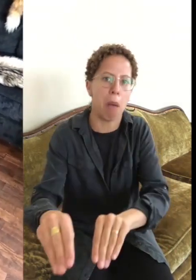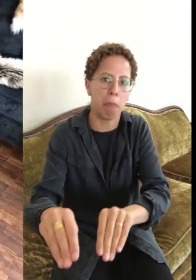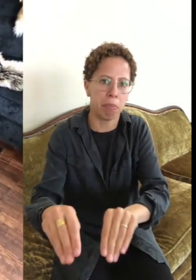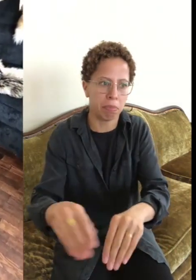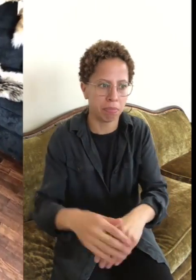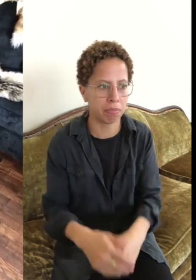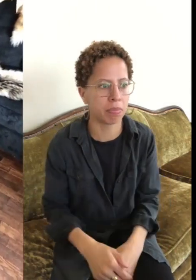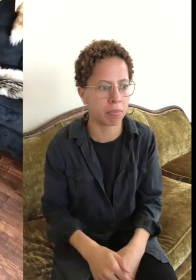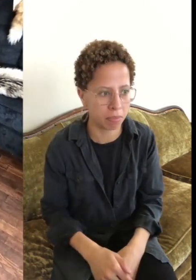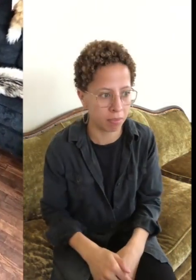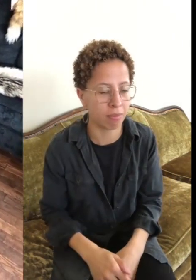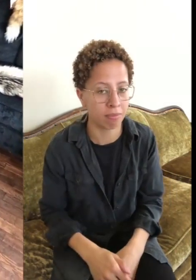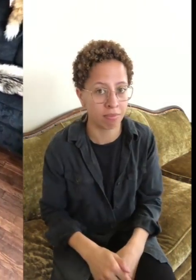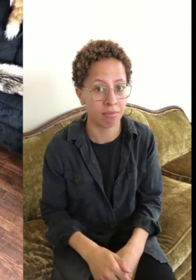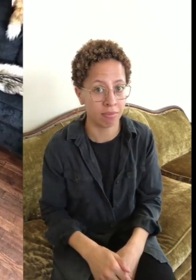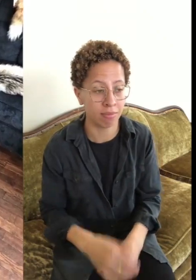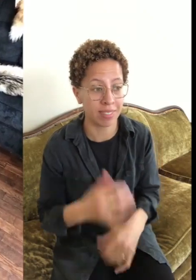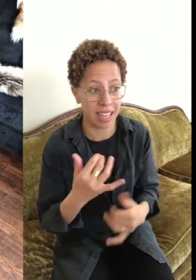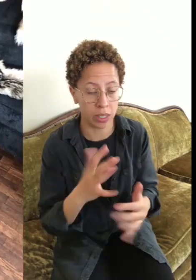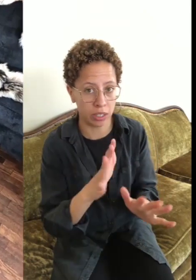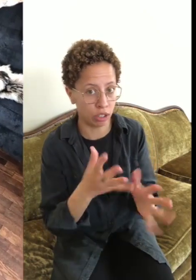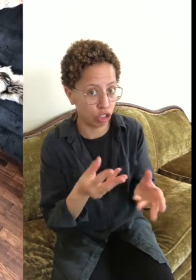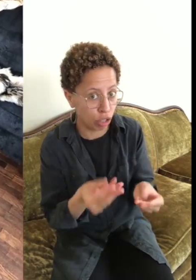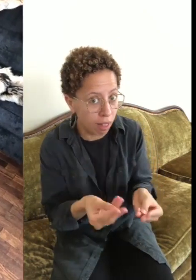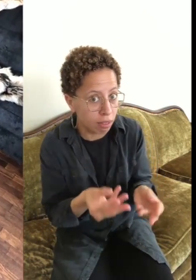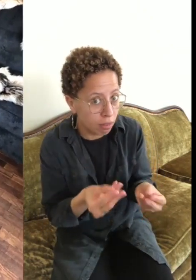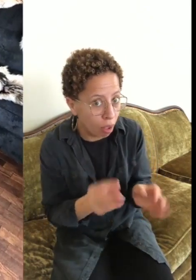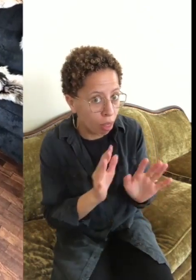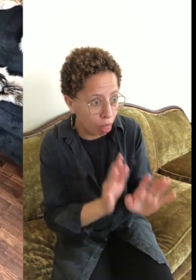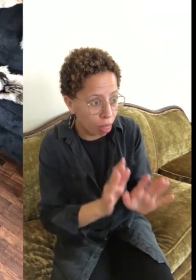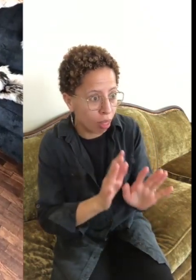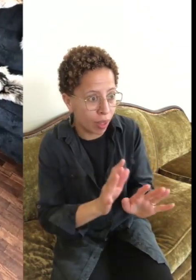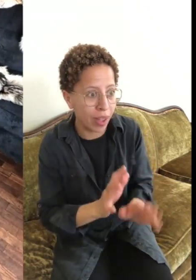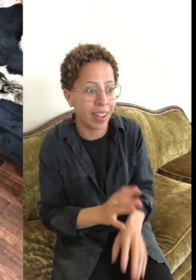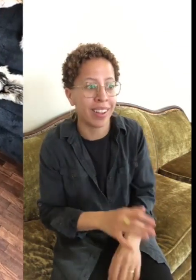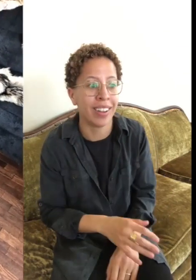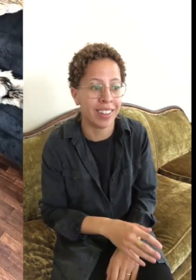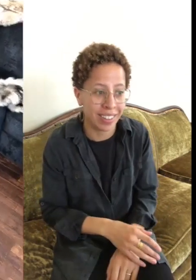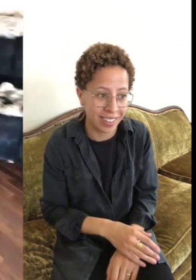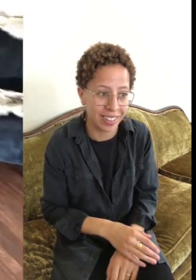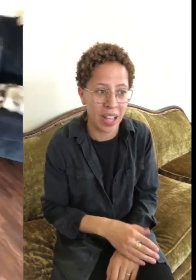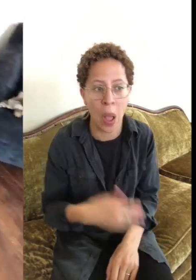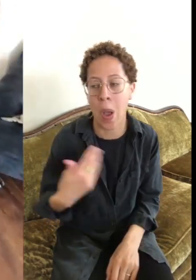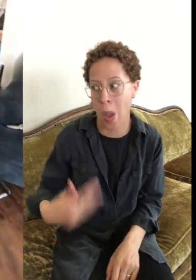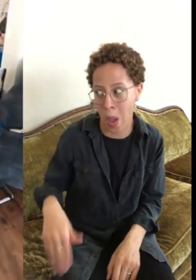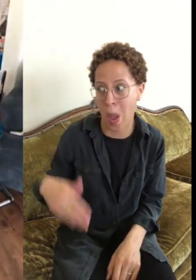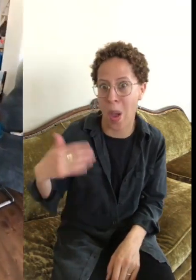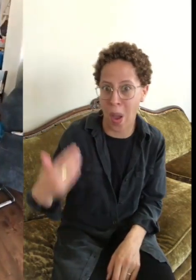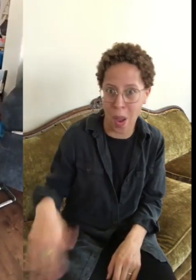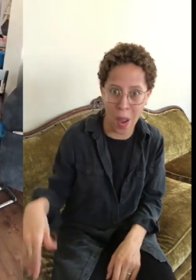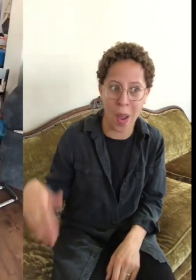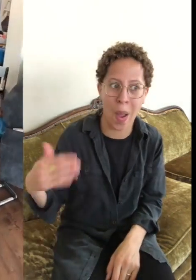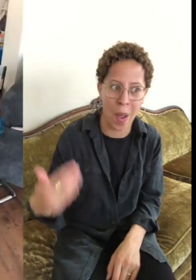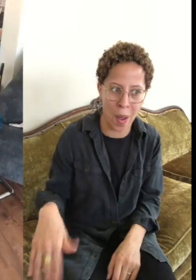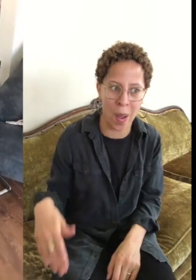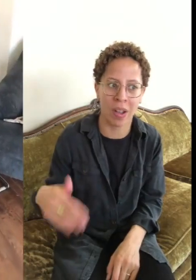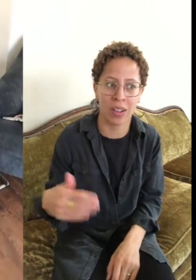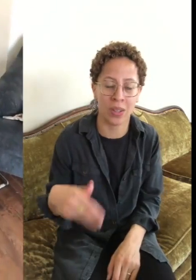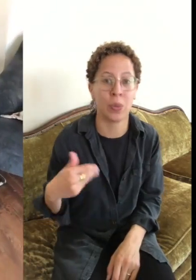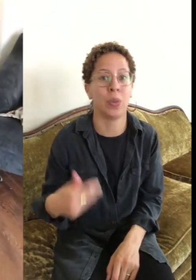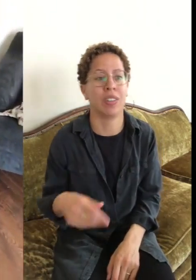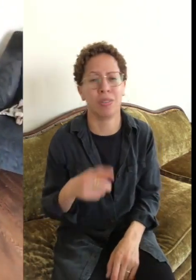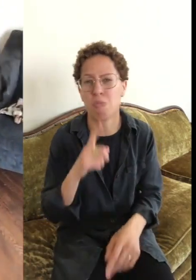floor. Okay. Are you ready? Nice and gentle. Oh. Right. Yeah.